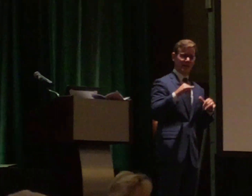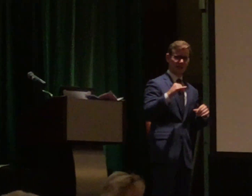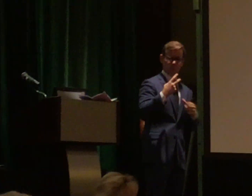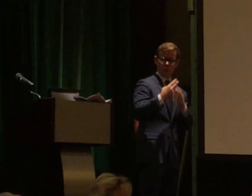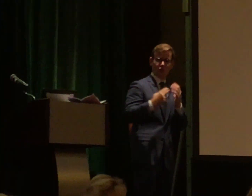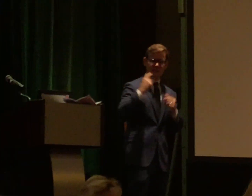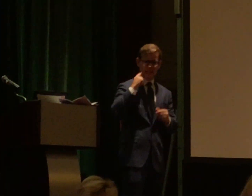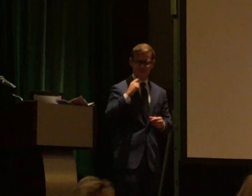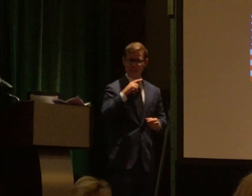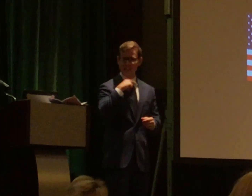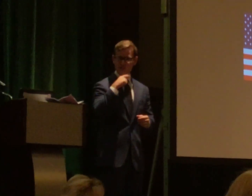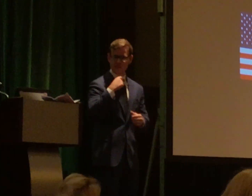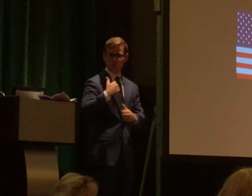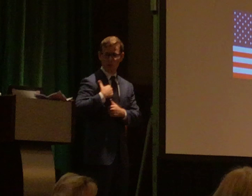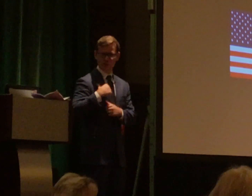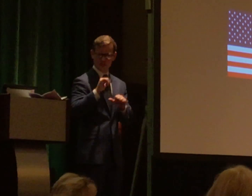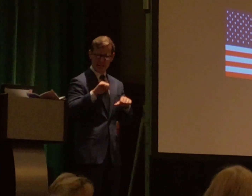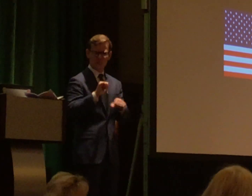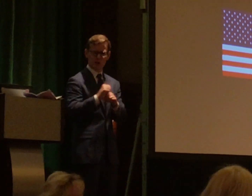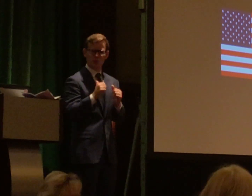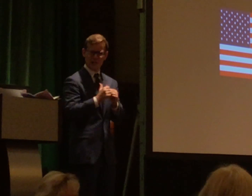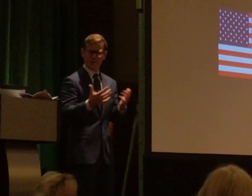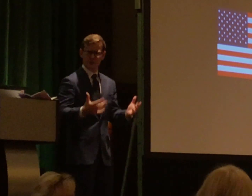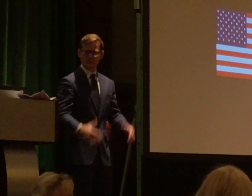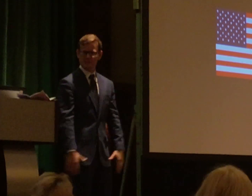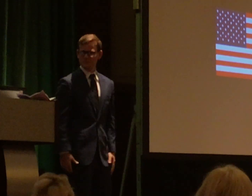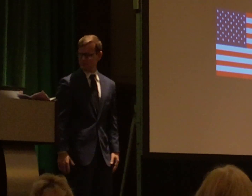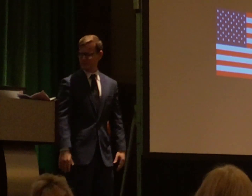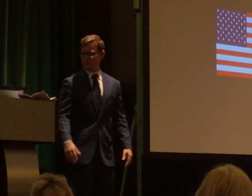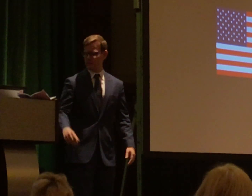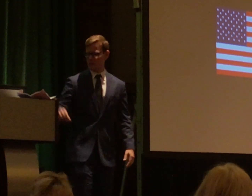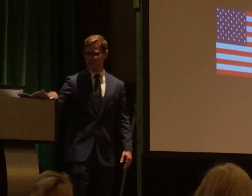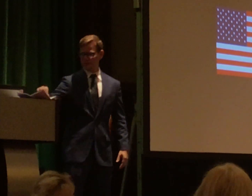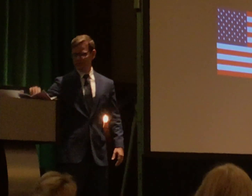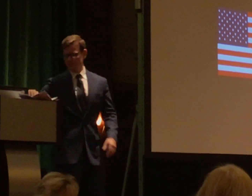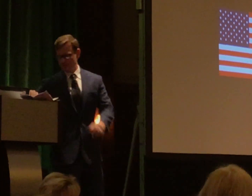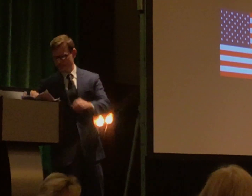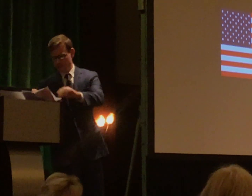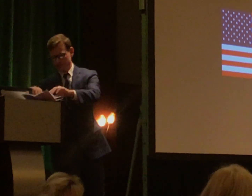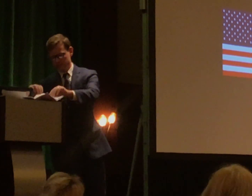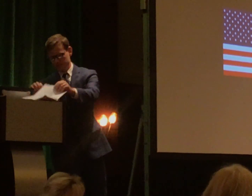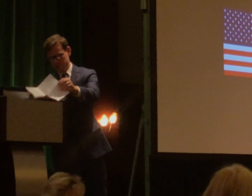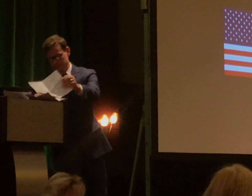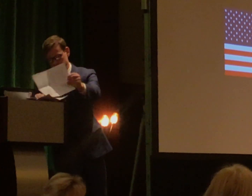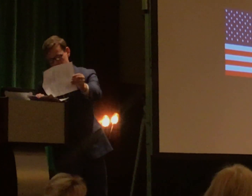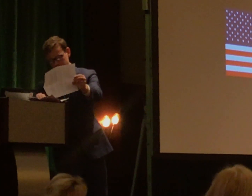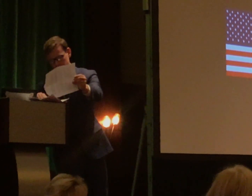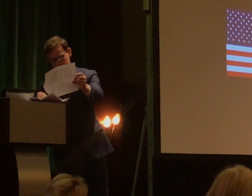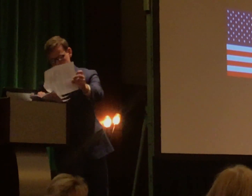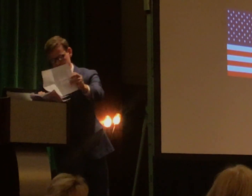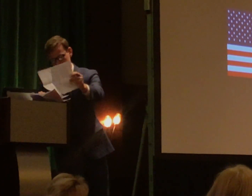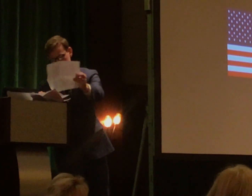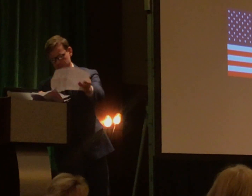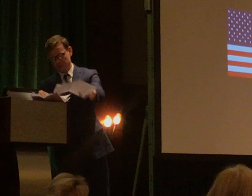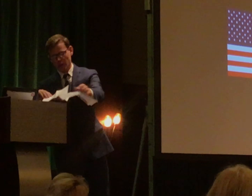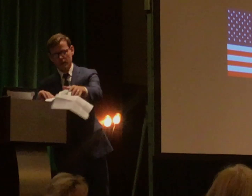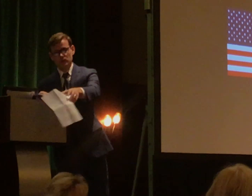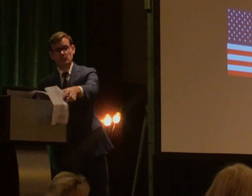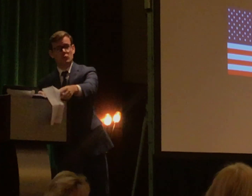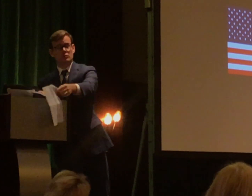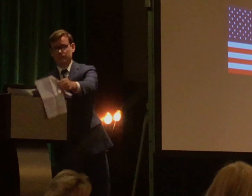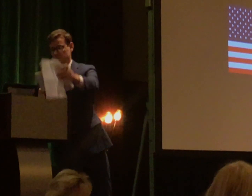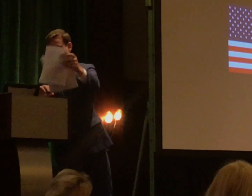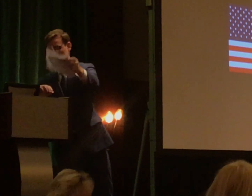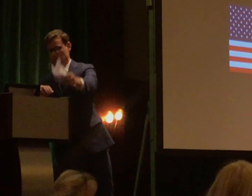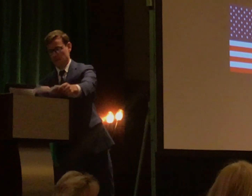hearing Americans serve in the military? If those Israeli soldiers with hearing loss could work with deaf American soldiers, why